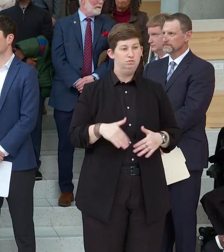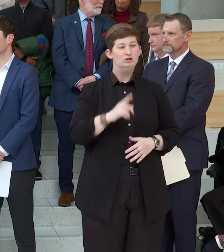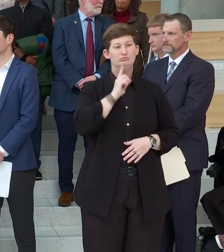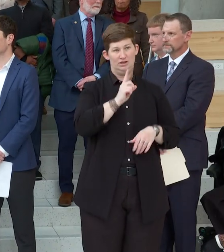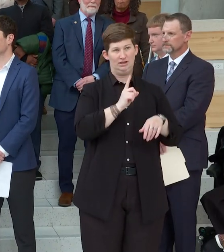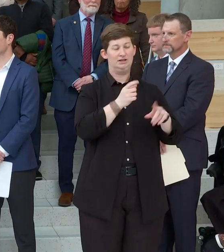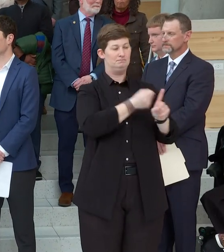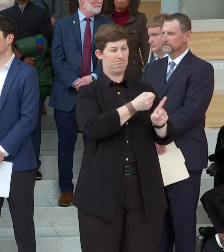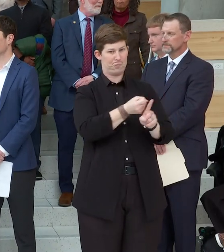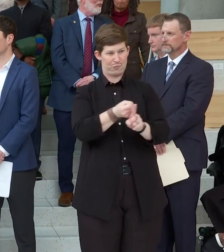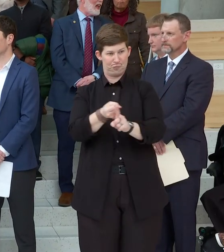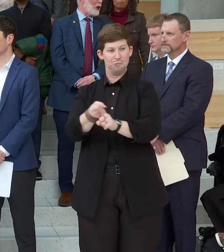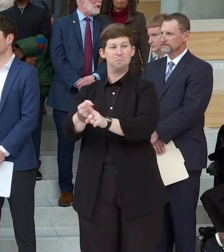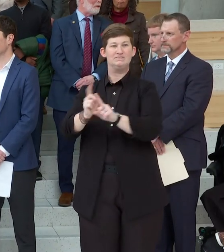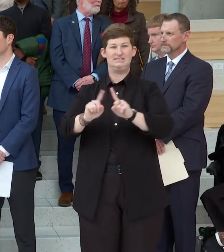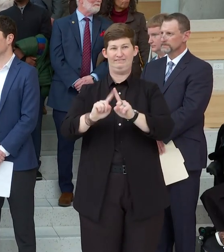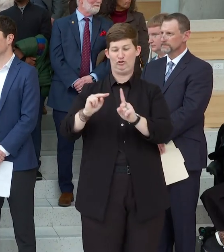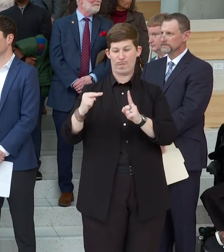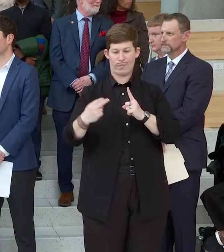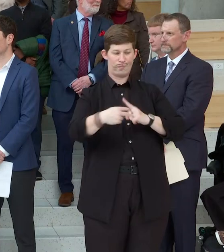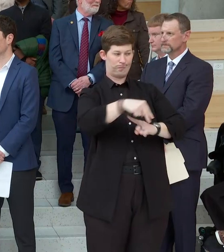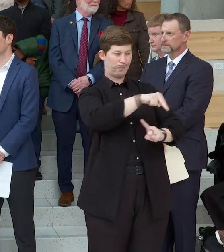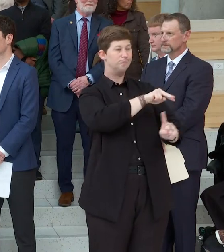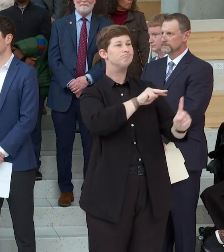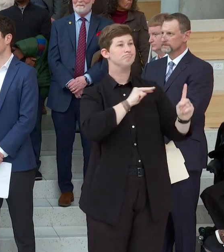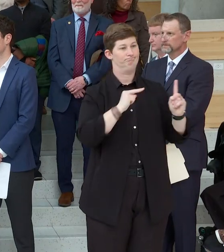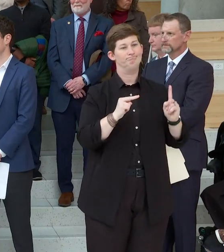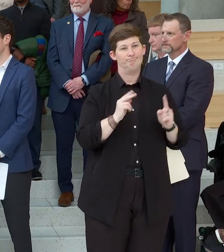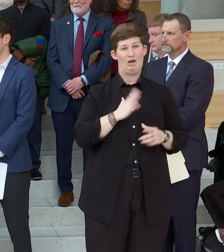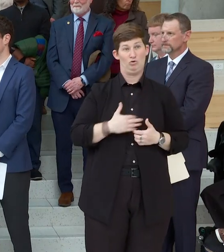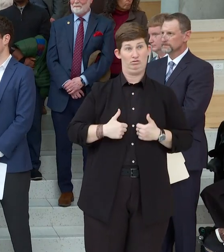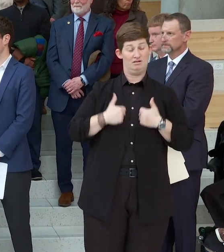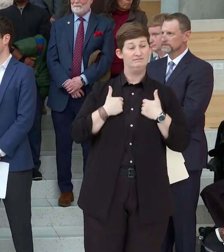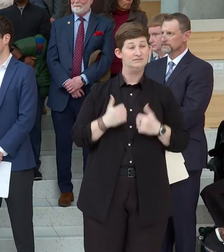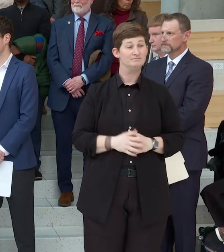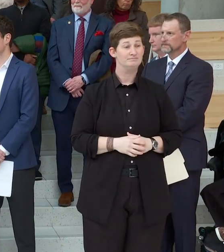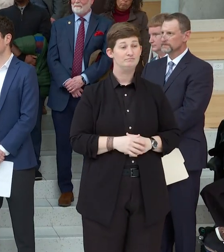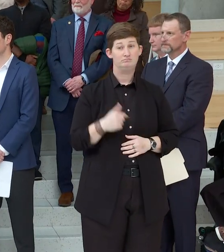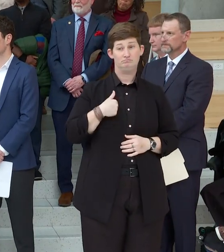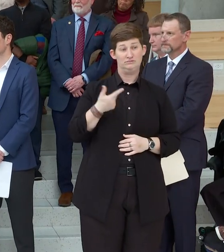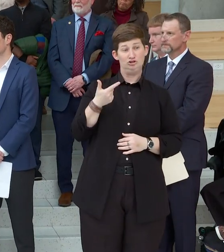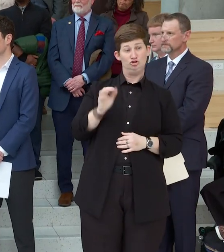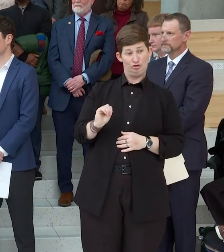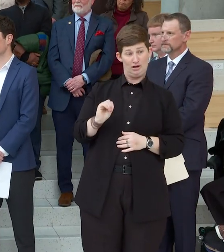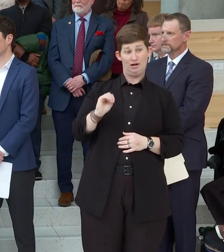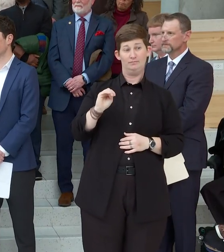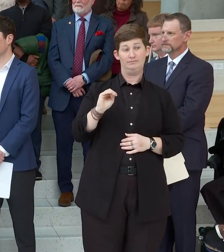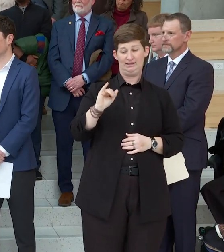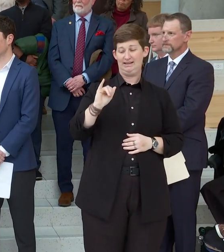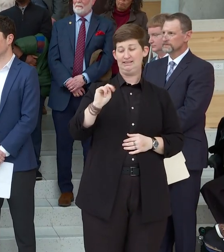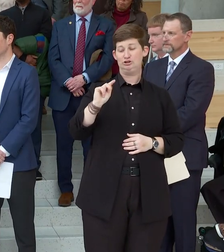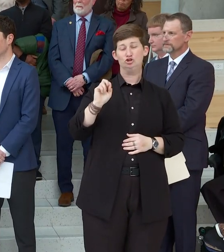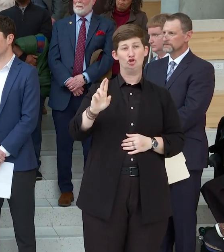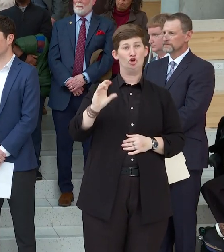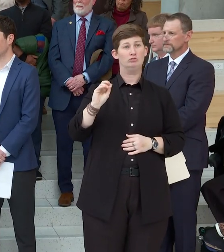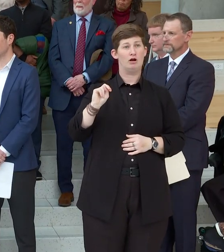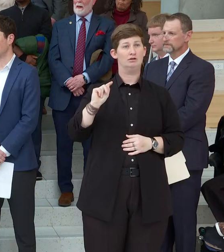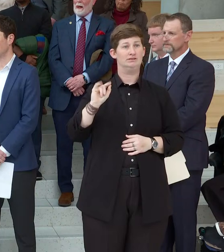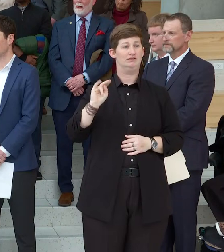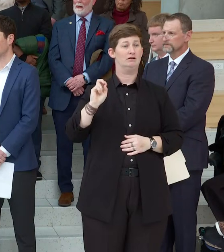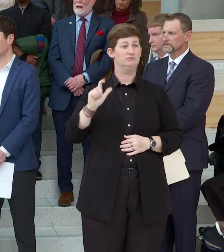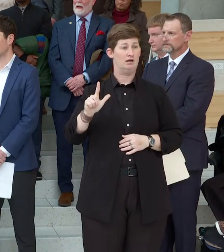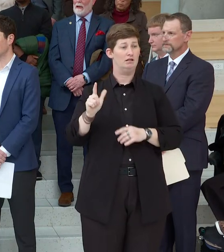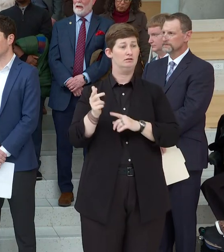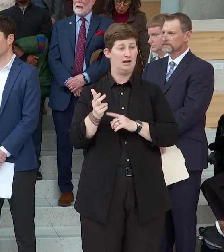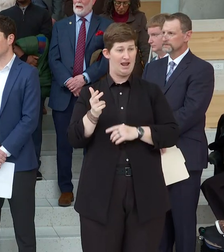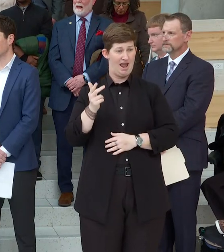every facet of our lives. Being the general manager of the Intercontinental MSP Airport, we touch on so many